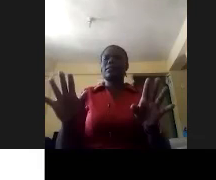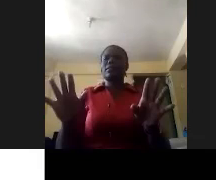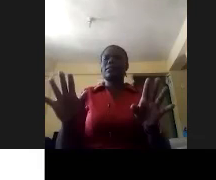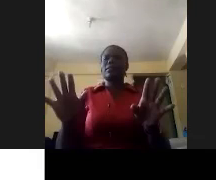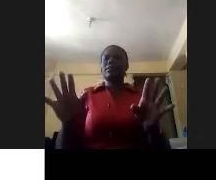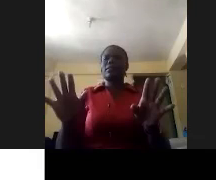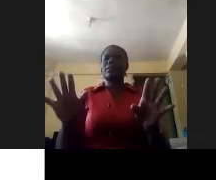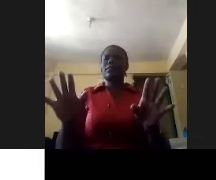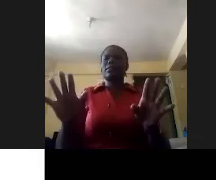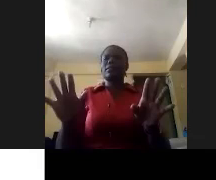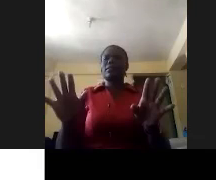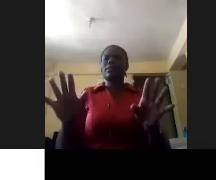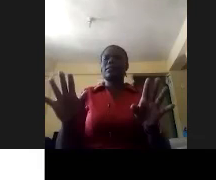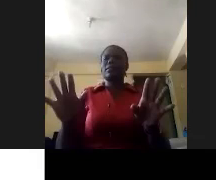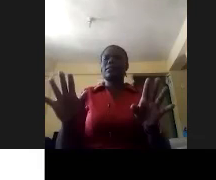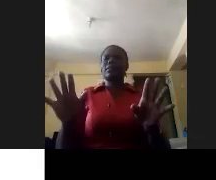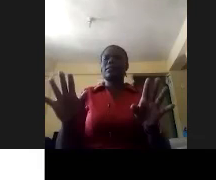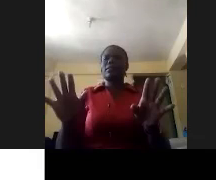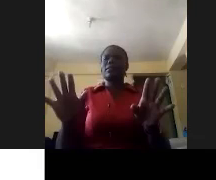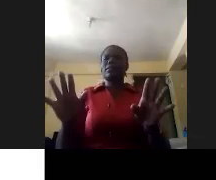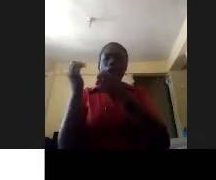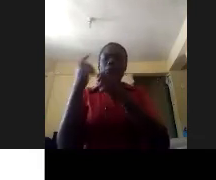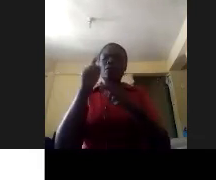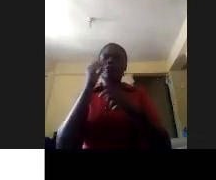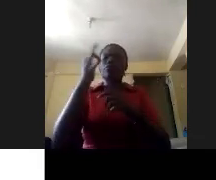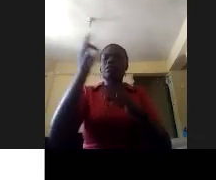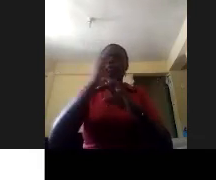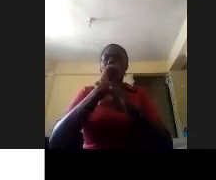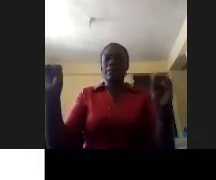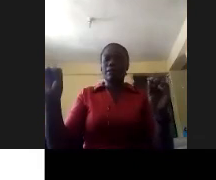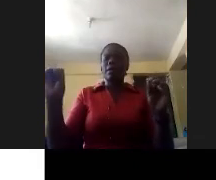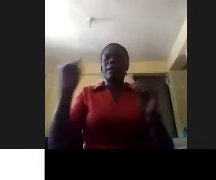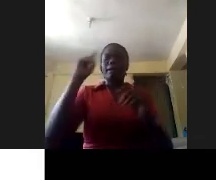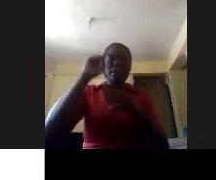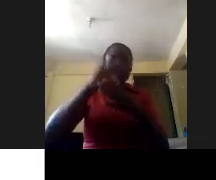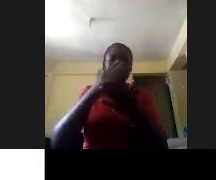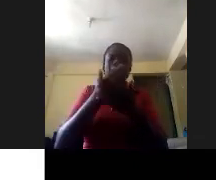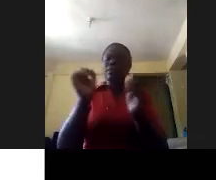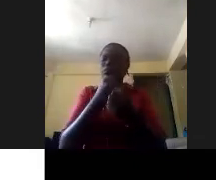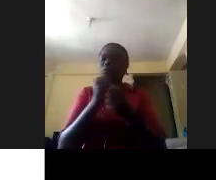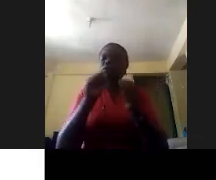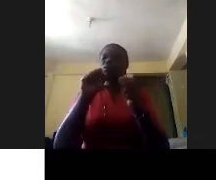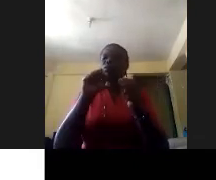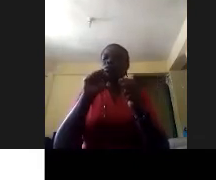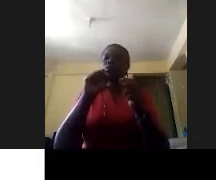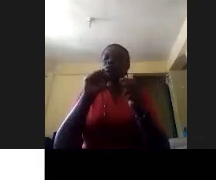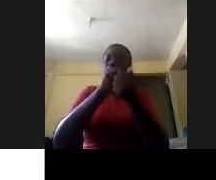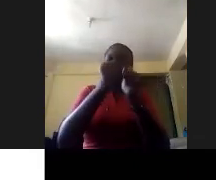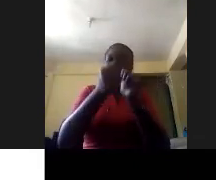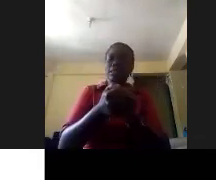no hope for future, believing that things will never get better, or things will never change. So,